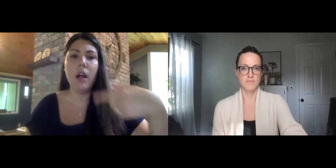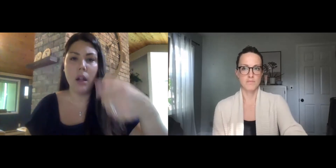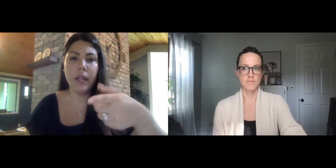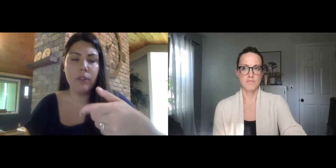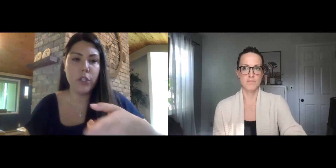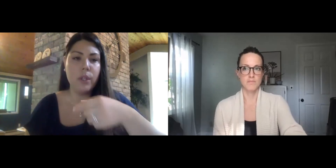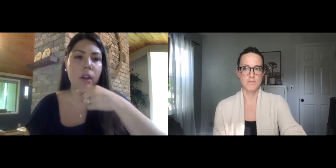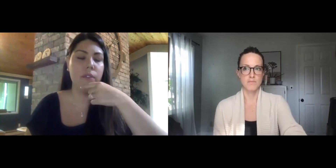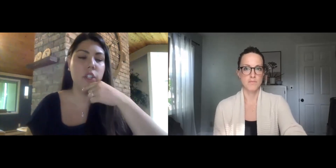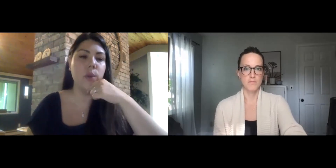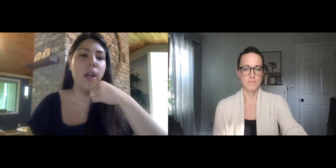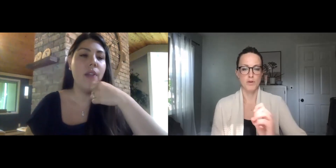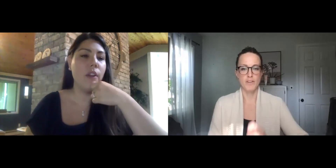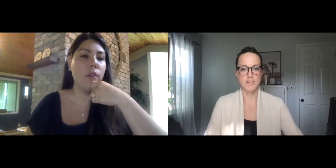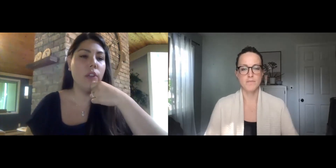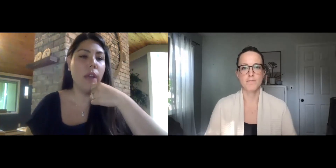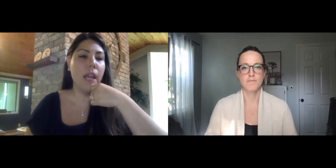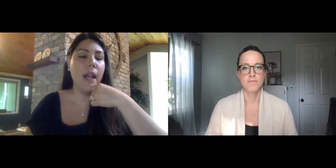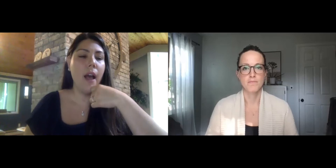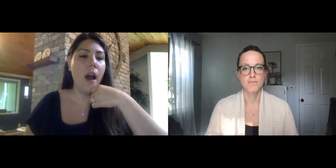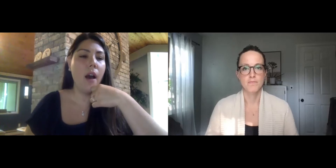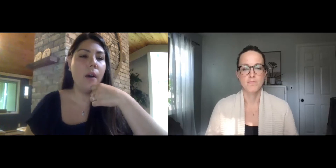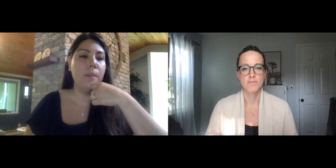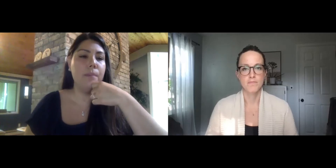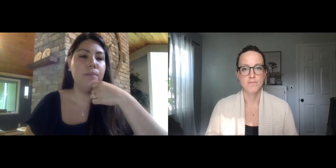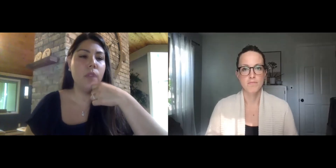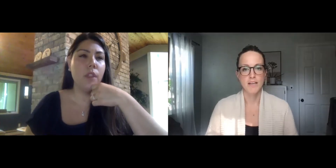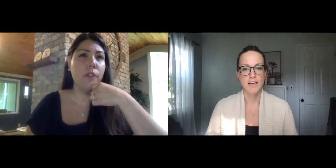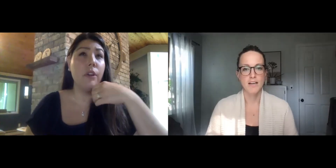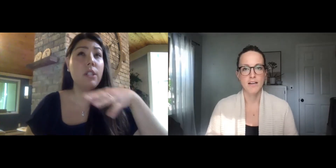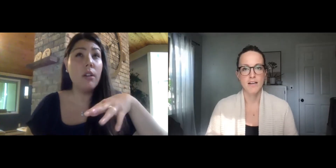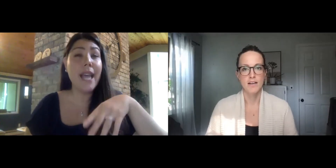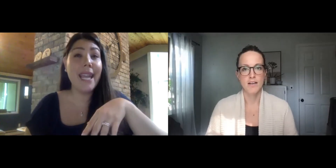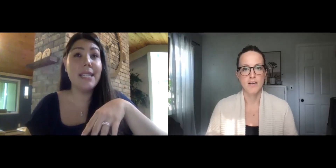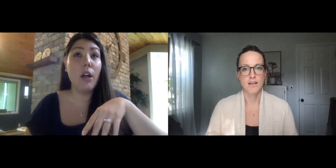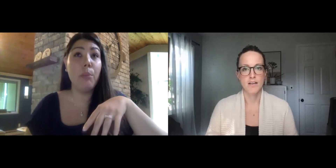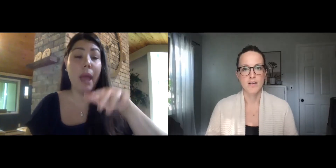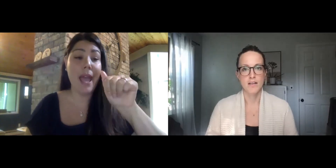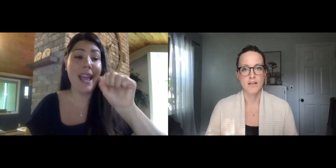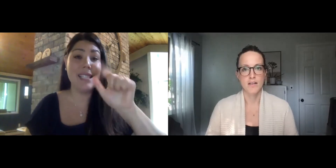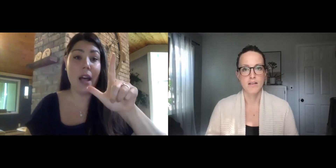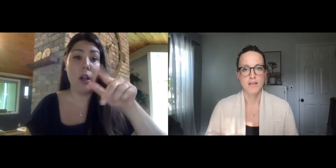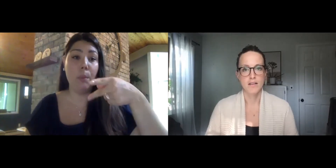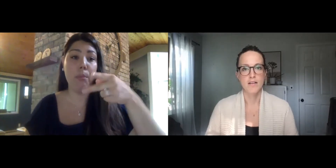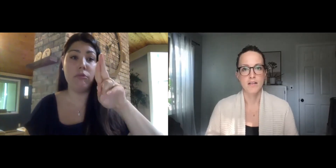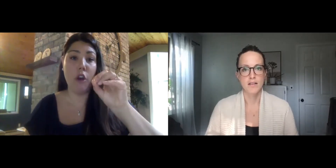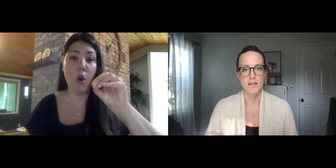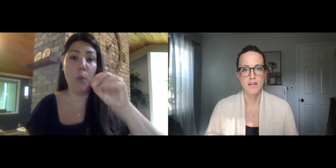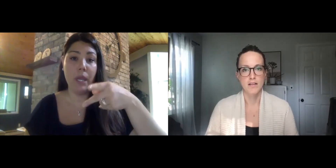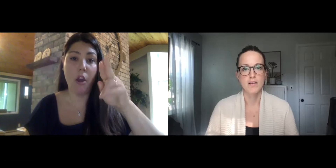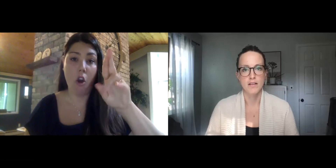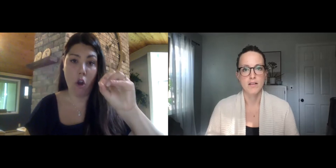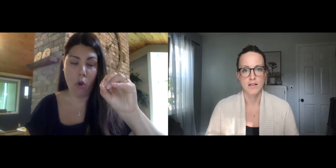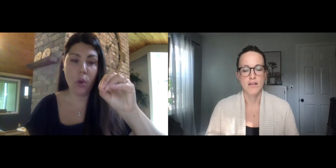that I'll link to you, that I'll give to you. Perfect. That are really great. For adults, ASL